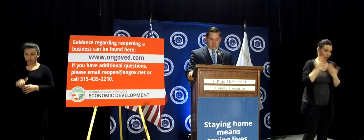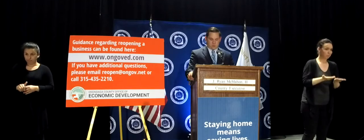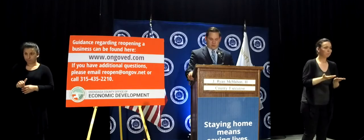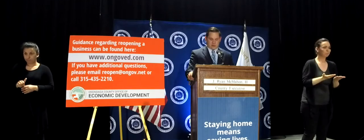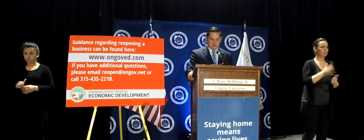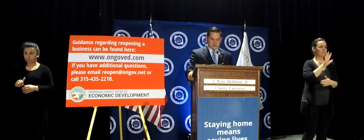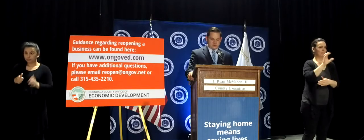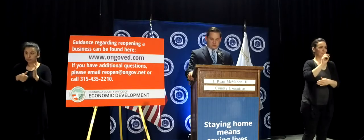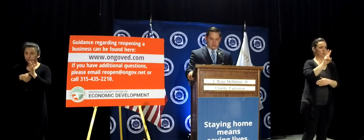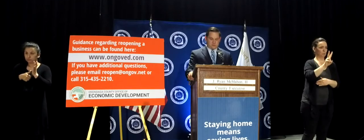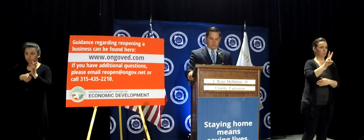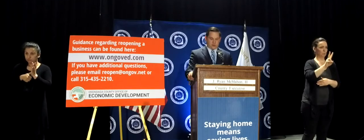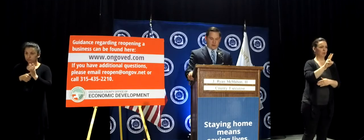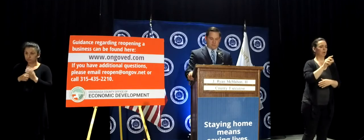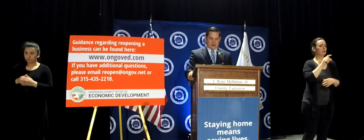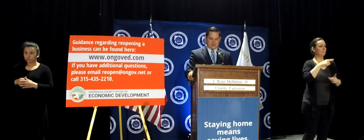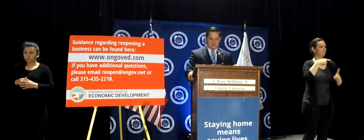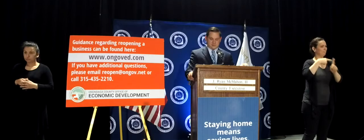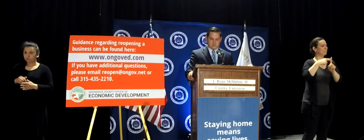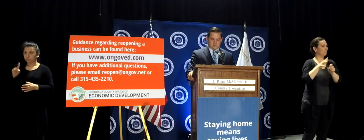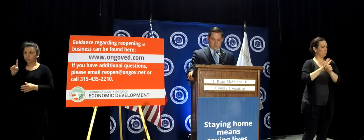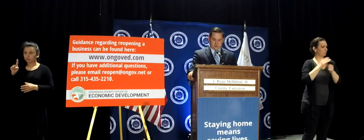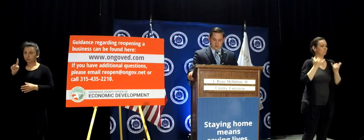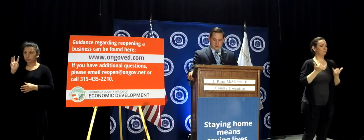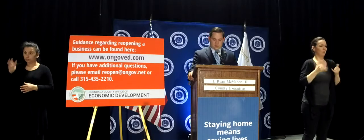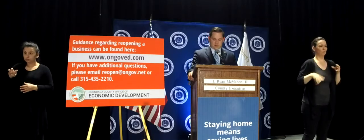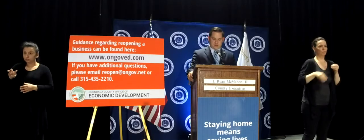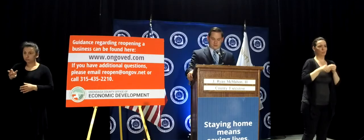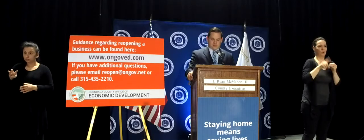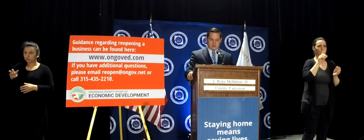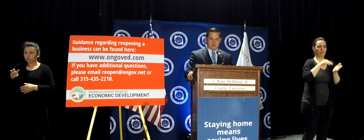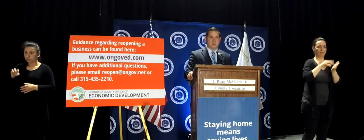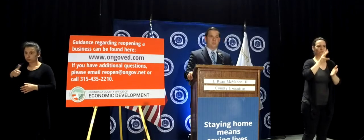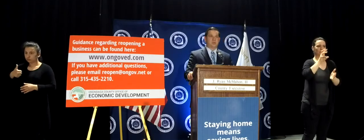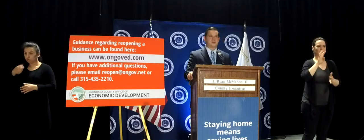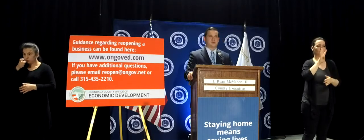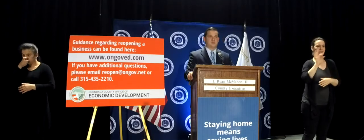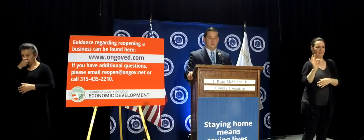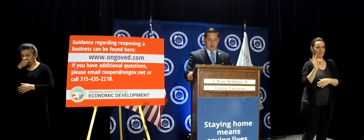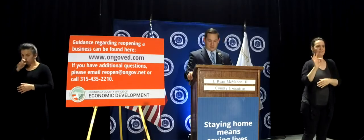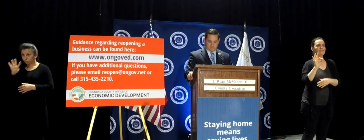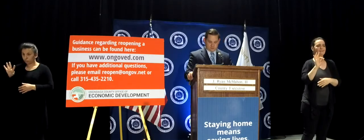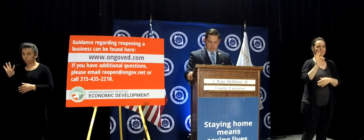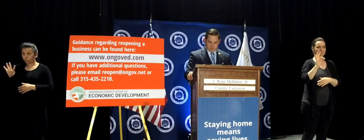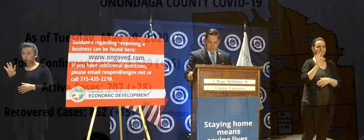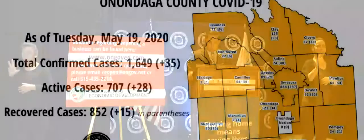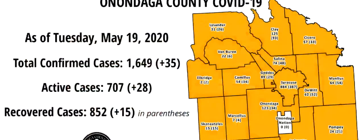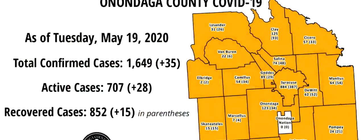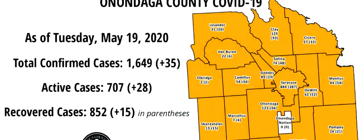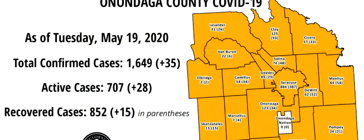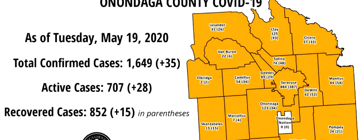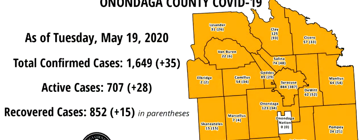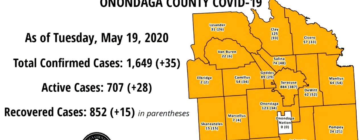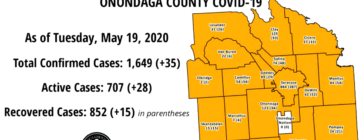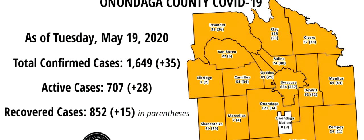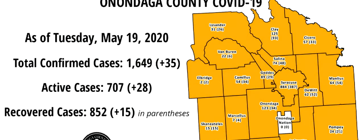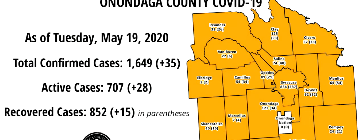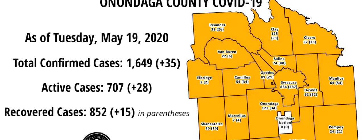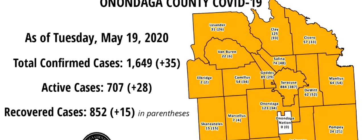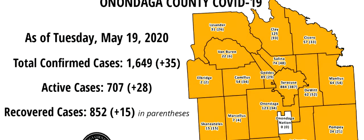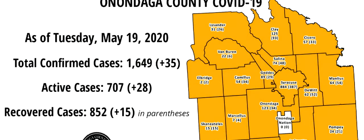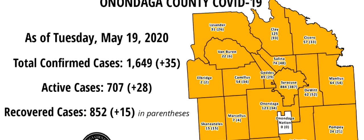There are now 1,649 positive cases. That's plus 35 from